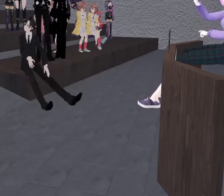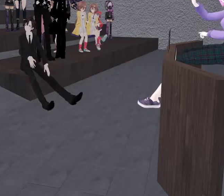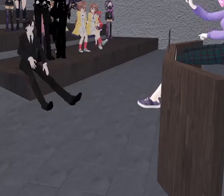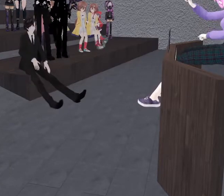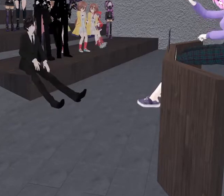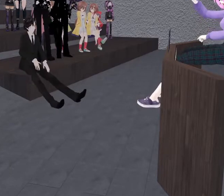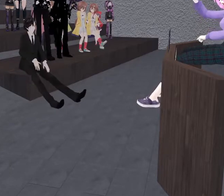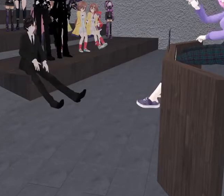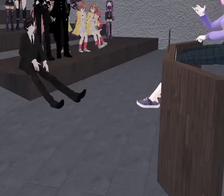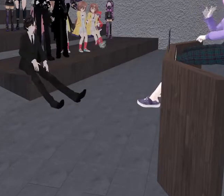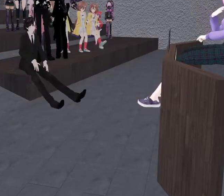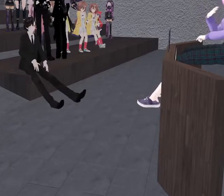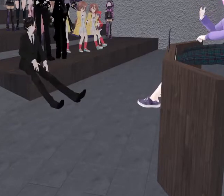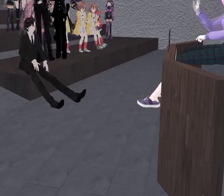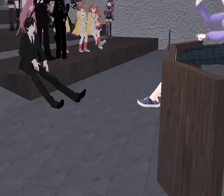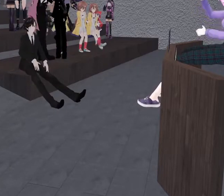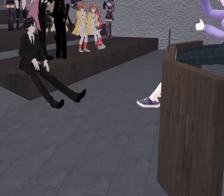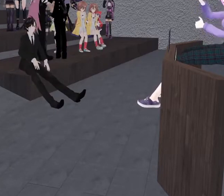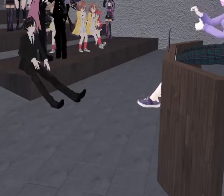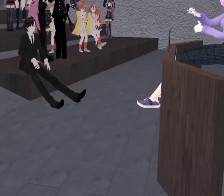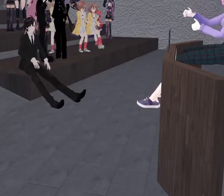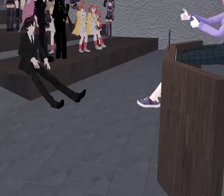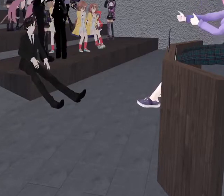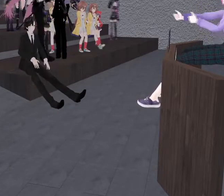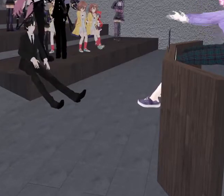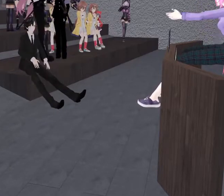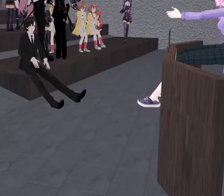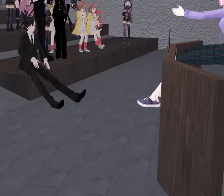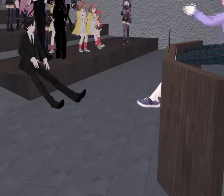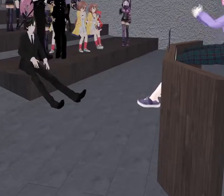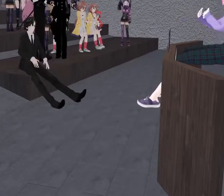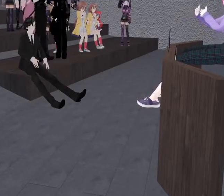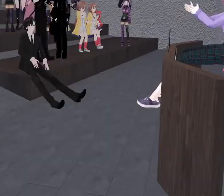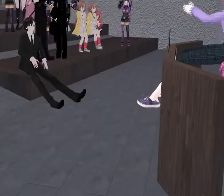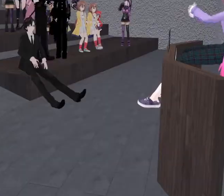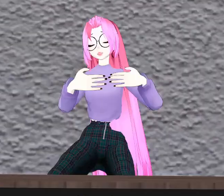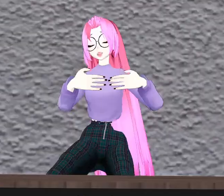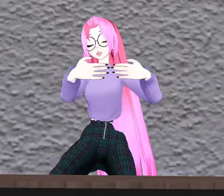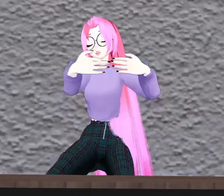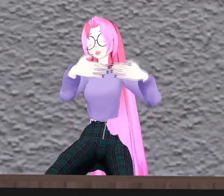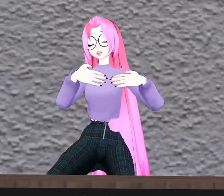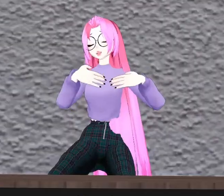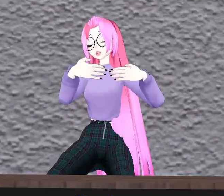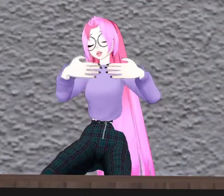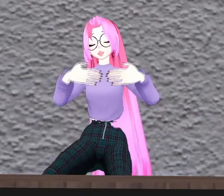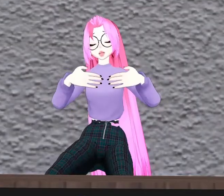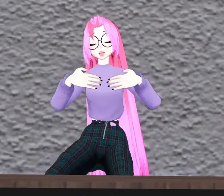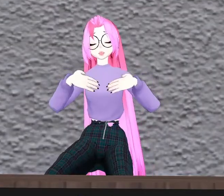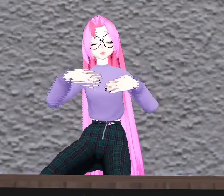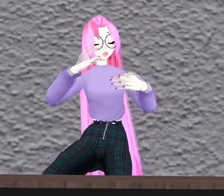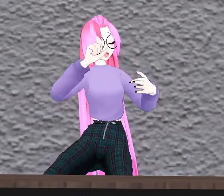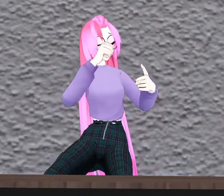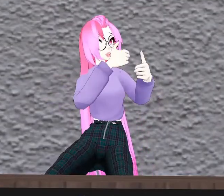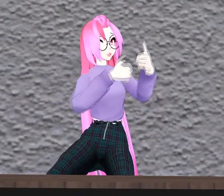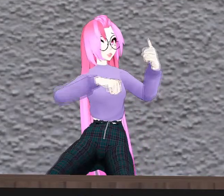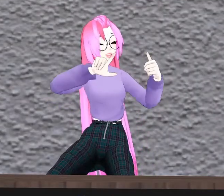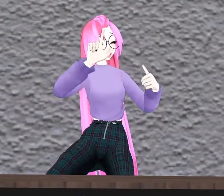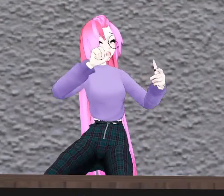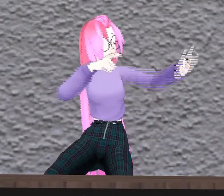Optimized avatars, yes. Thank you for reminding me. So Shaw, why don't you come over up here with your cloning on? And everyone, also